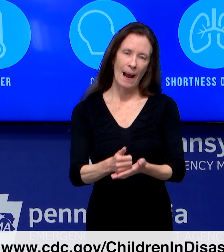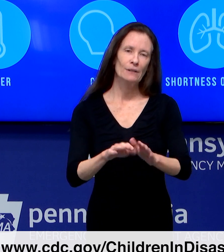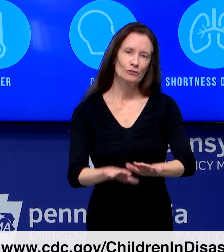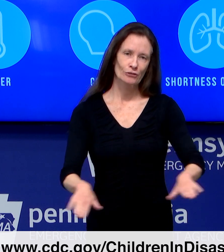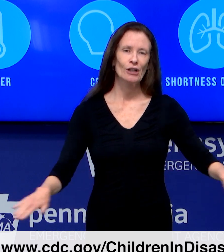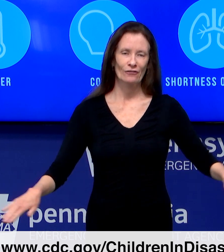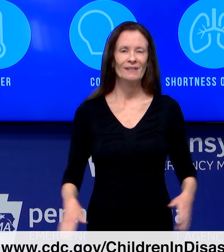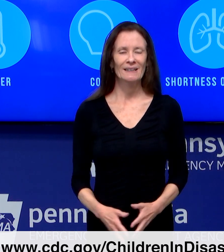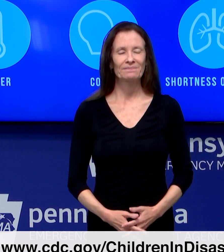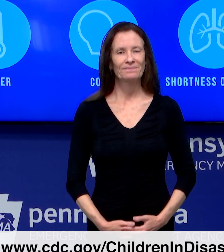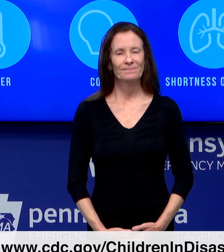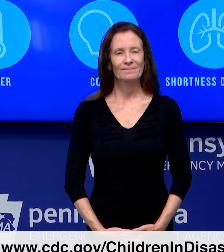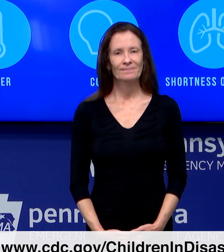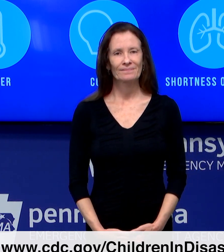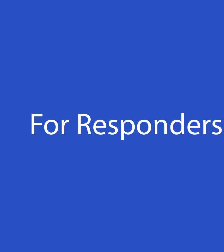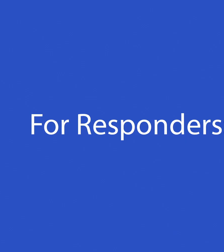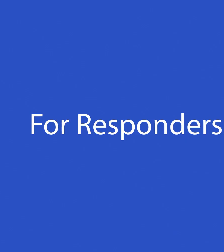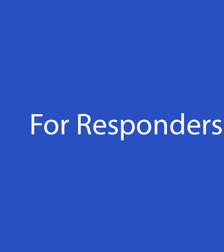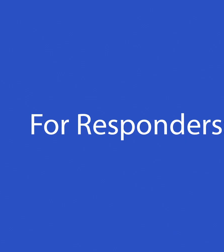www.cdc.gov/children in disasters.